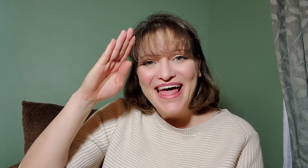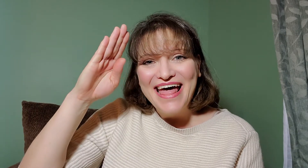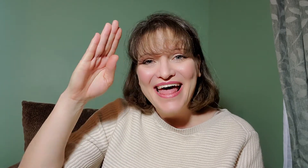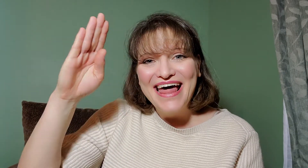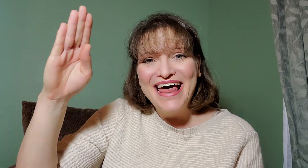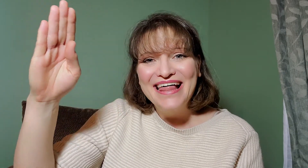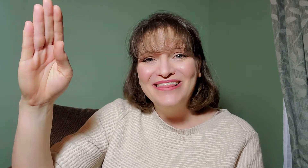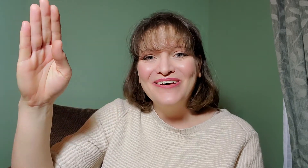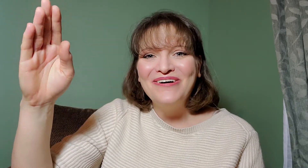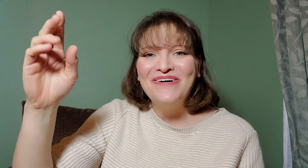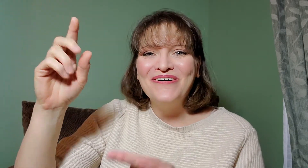Hello,